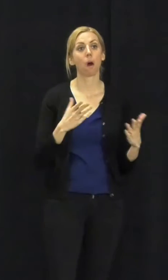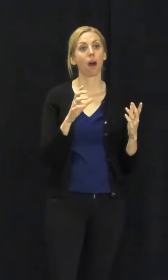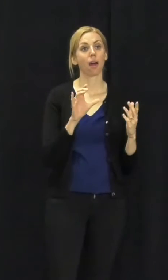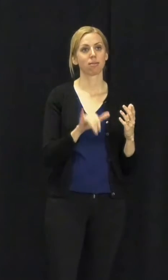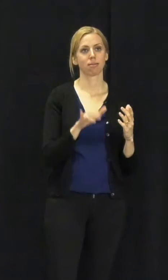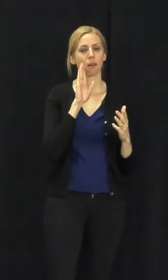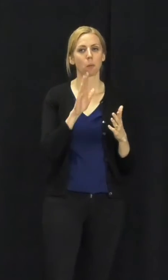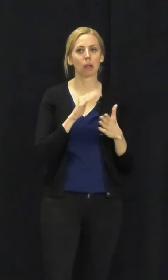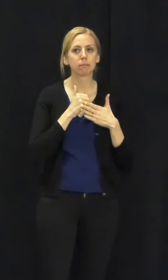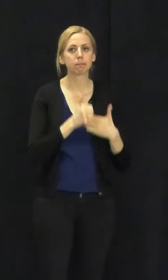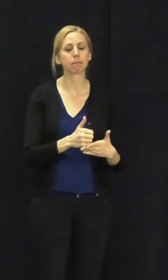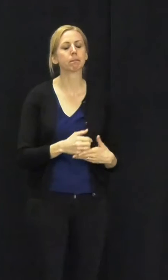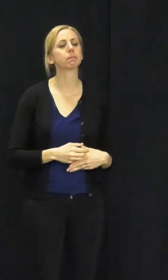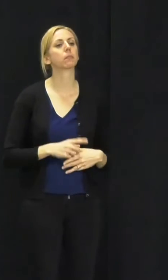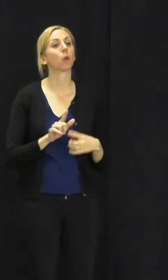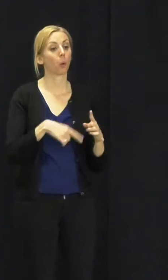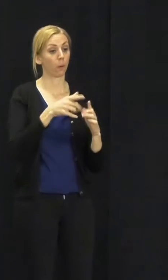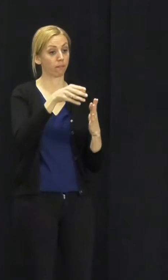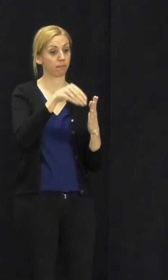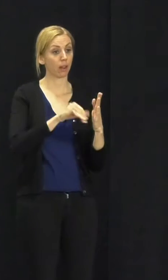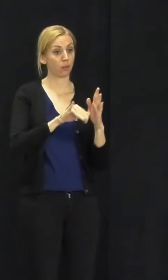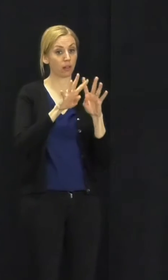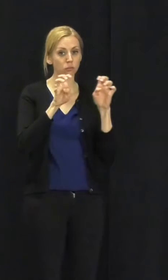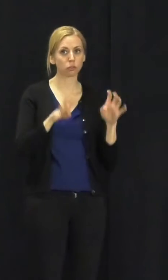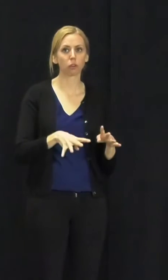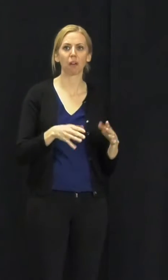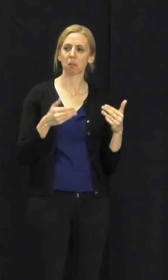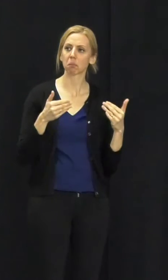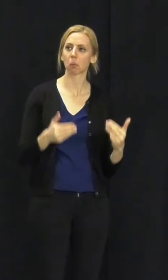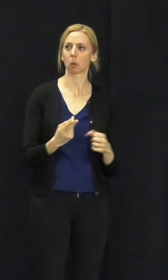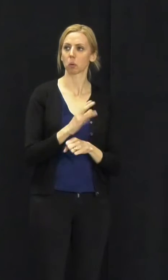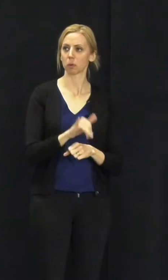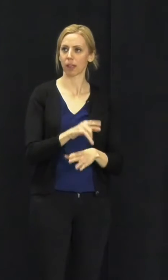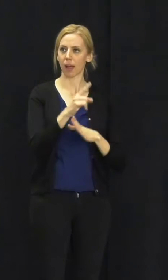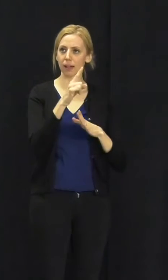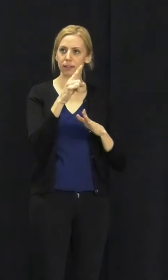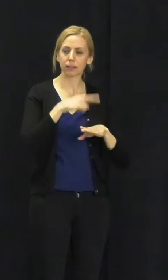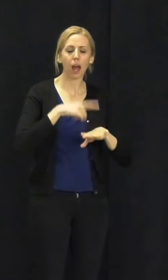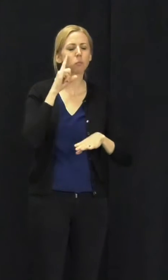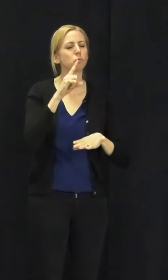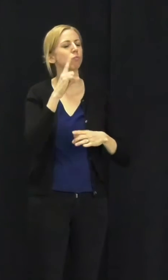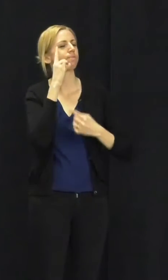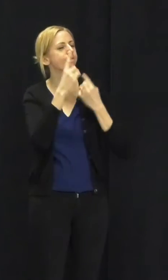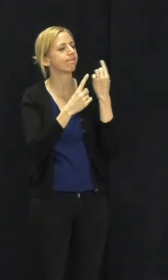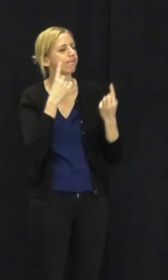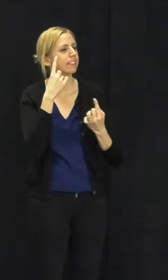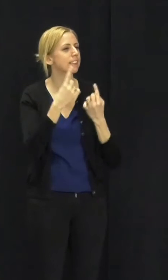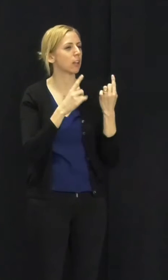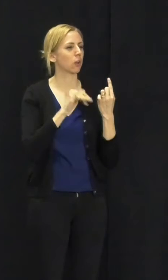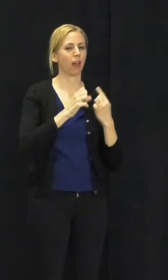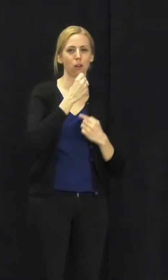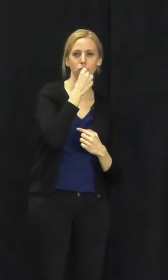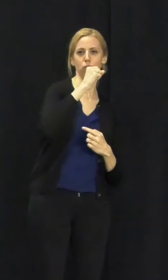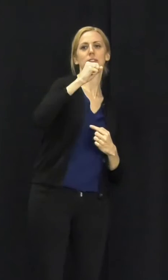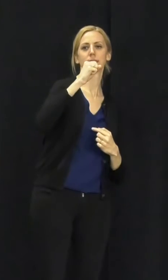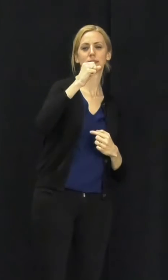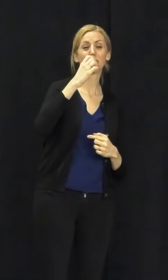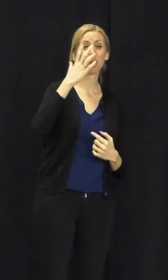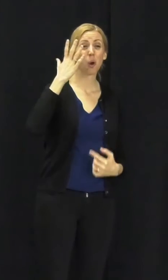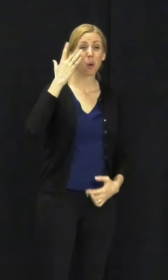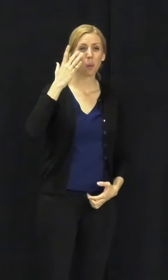year in a really, really long time that the New York City Cultural Affairs Department